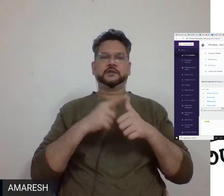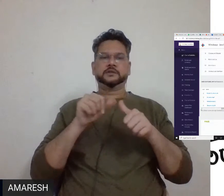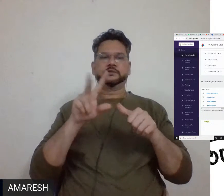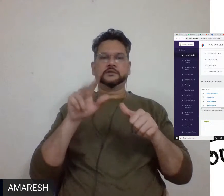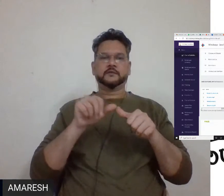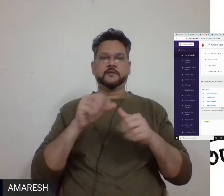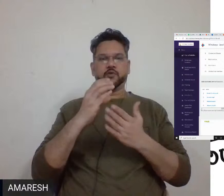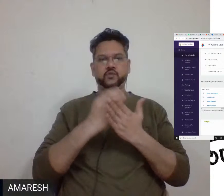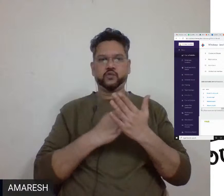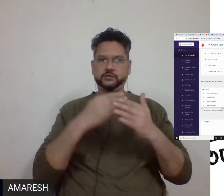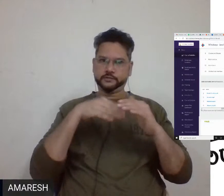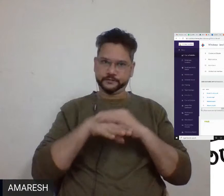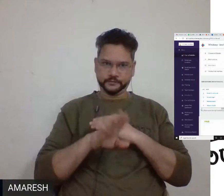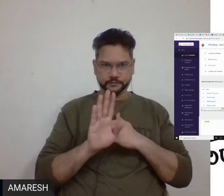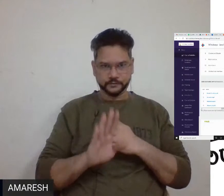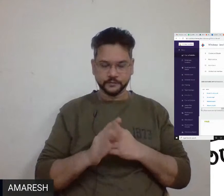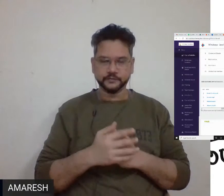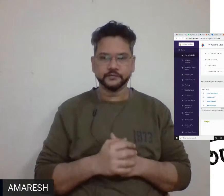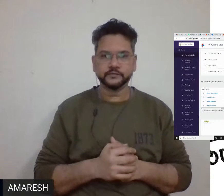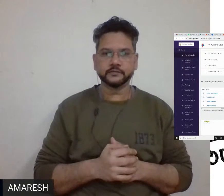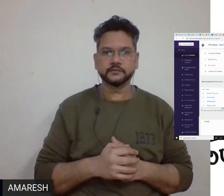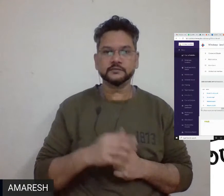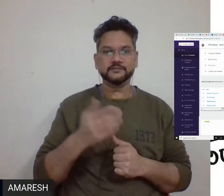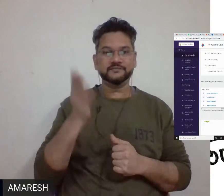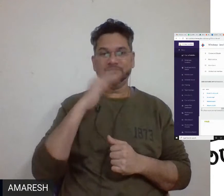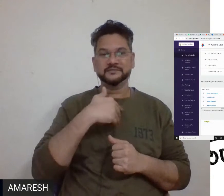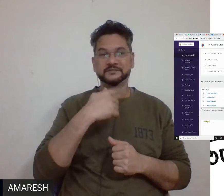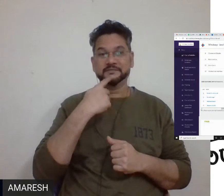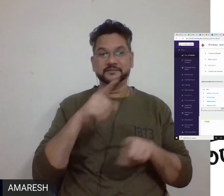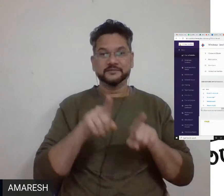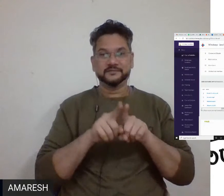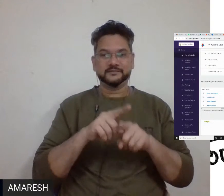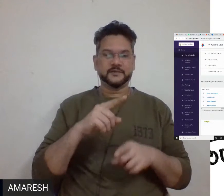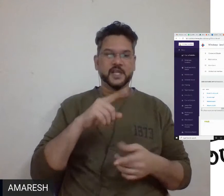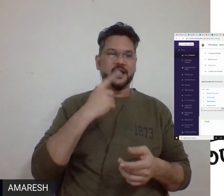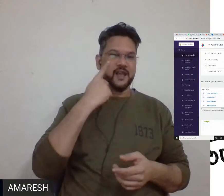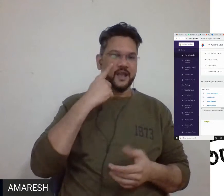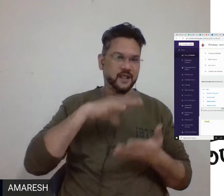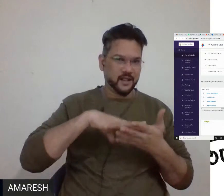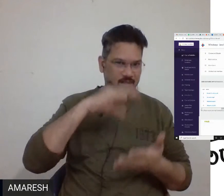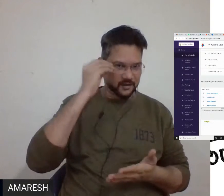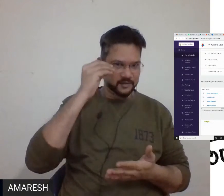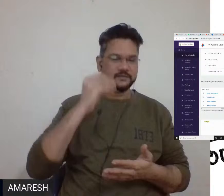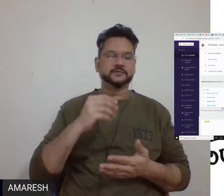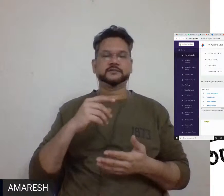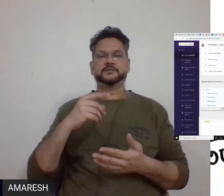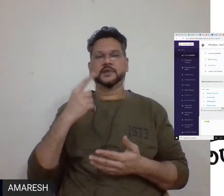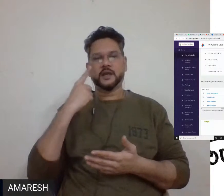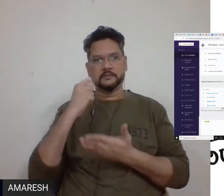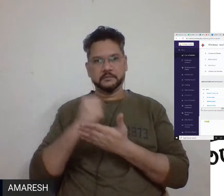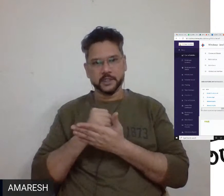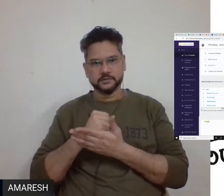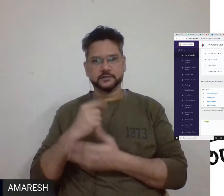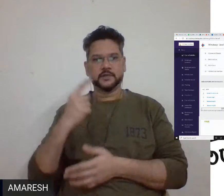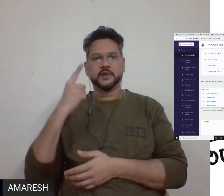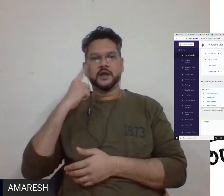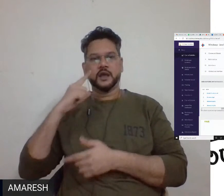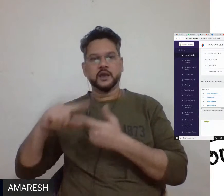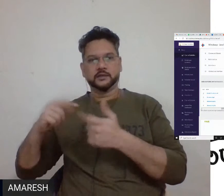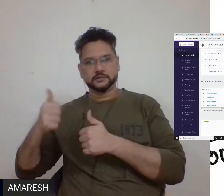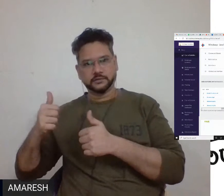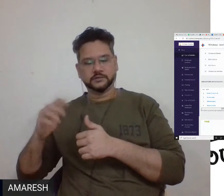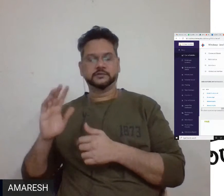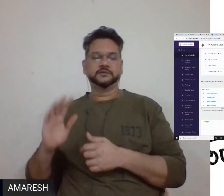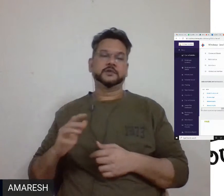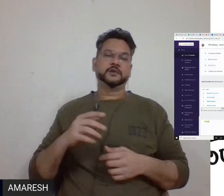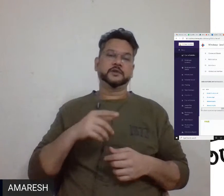I was telling you that there is I learn and I practice and ISS. Whatever you see as quiz is